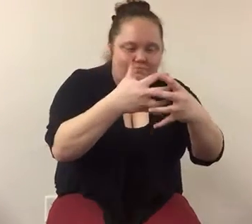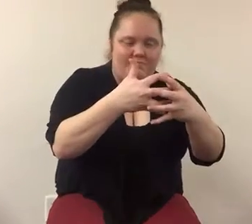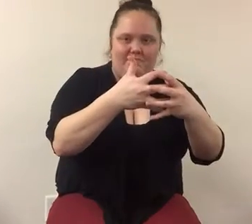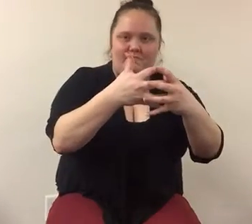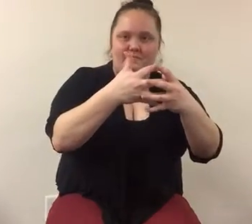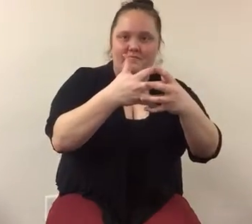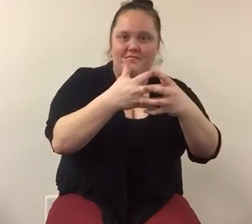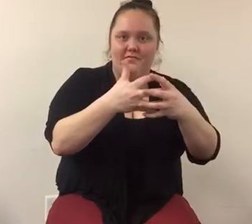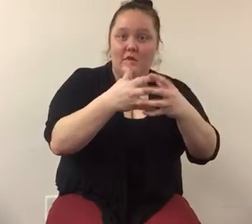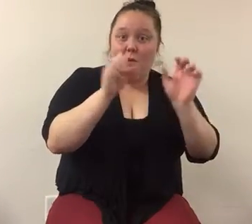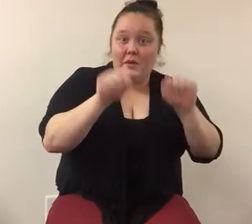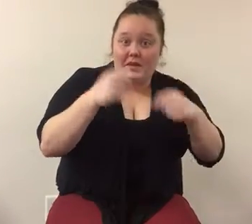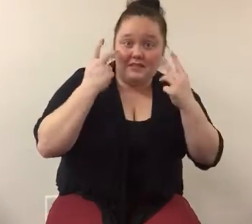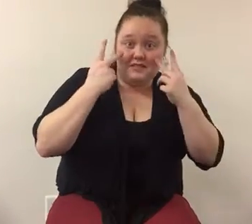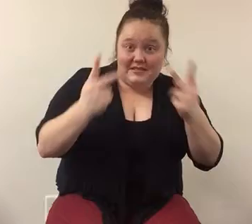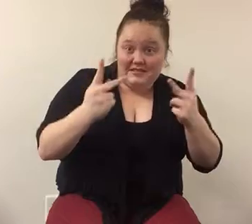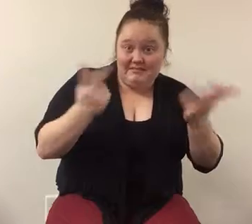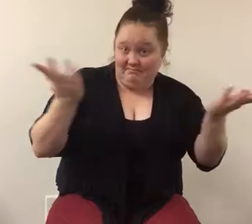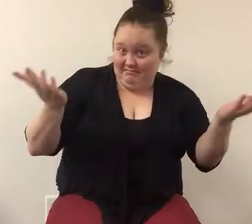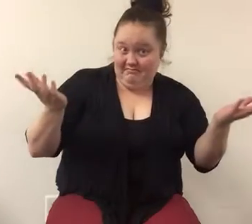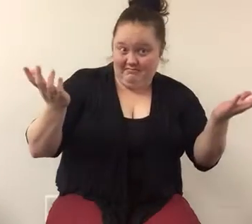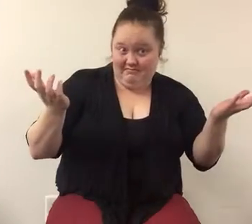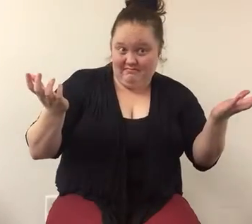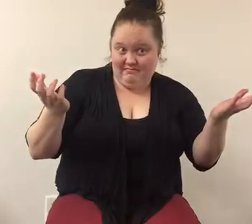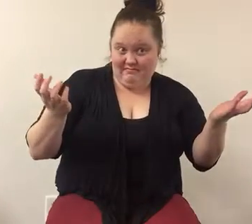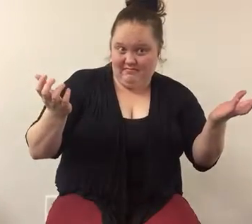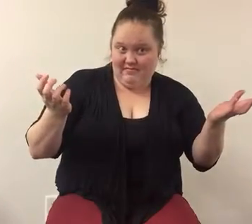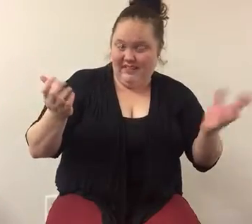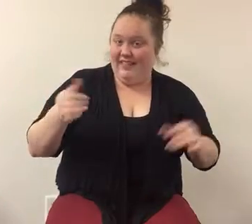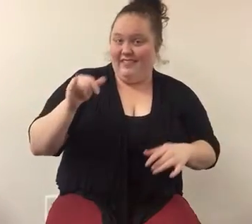go. But that's the trick of getting a big object out